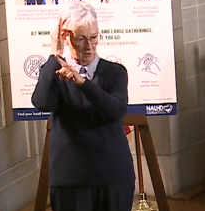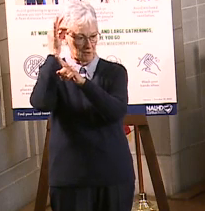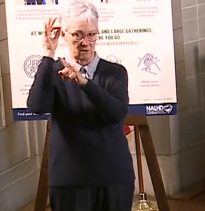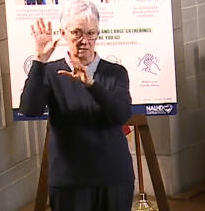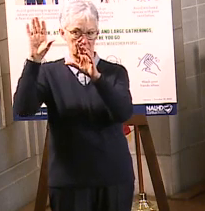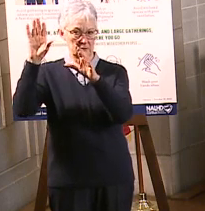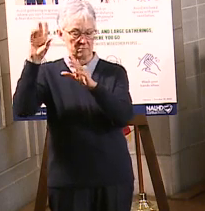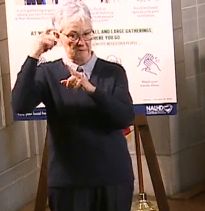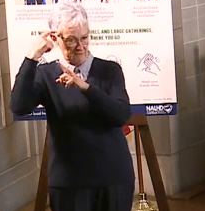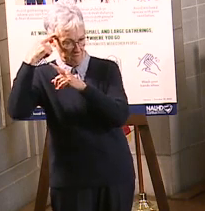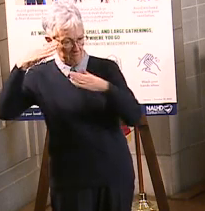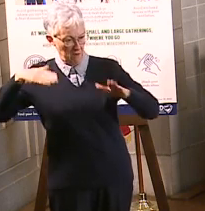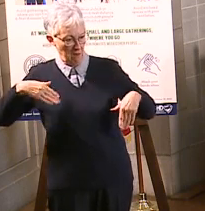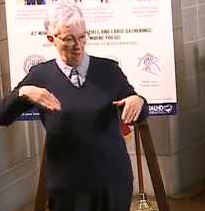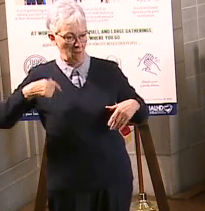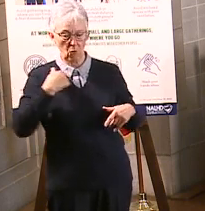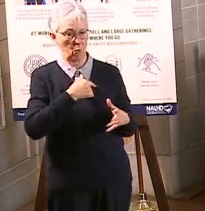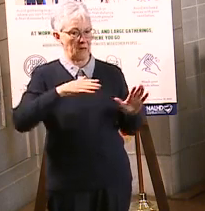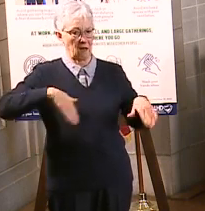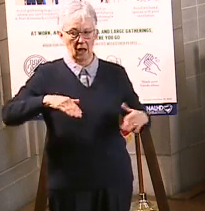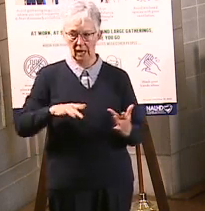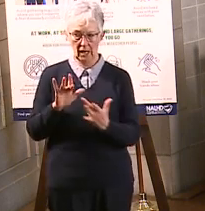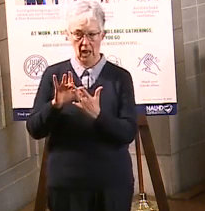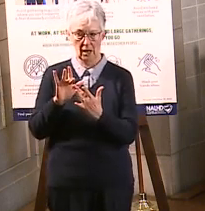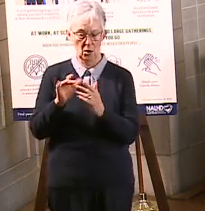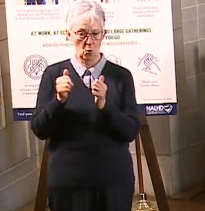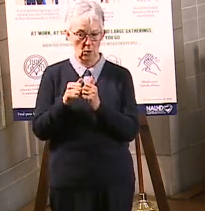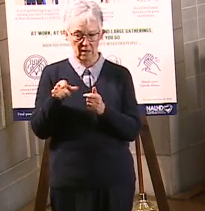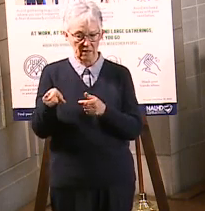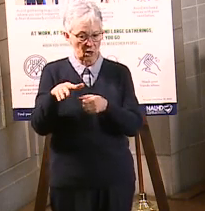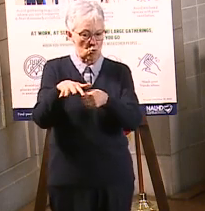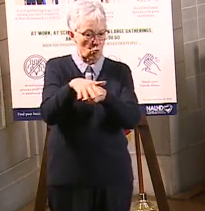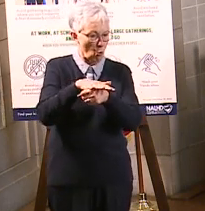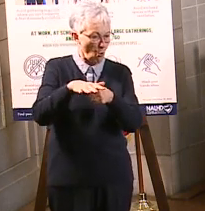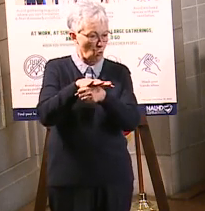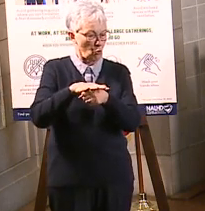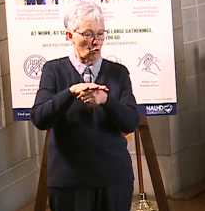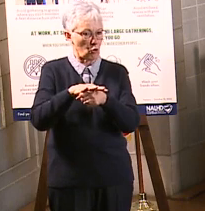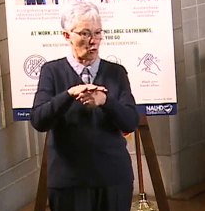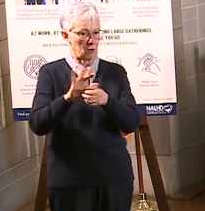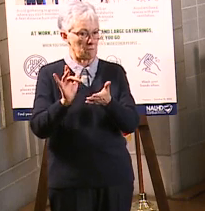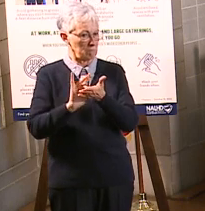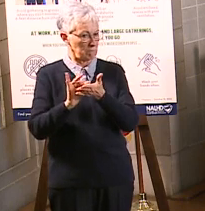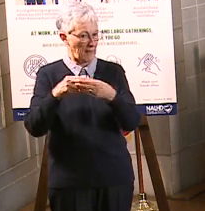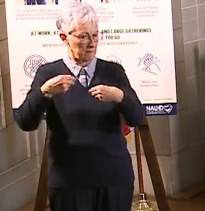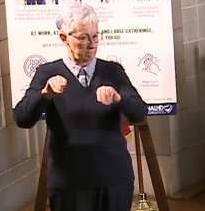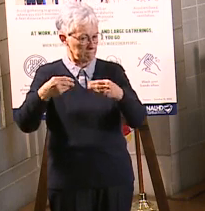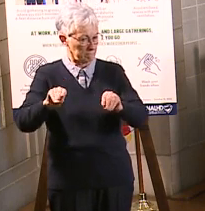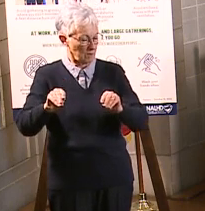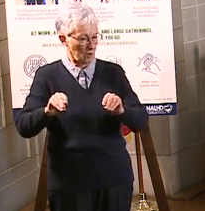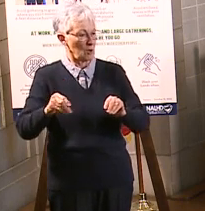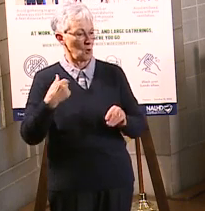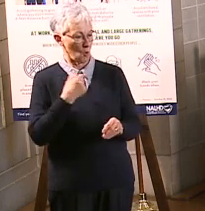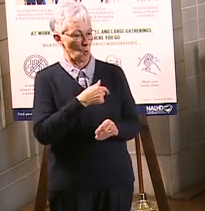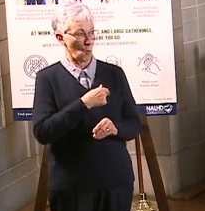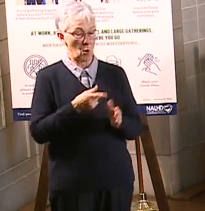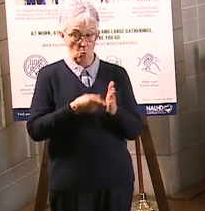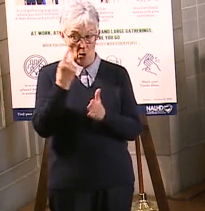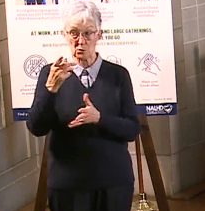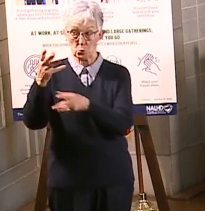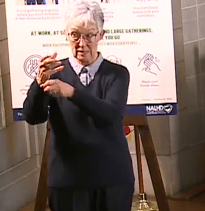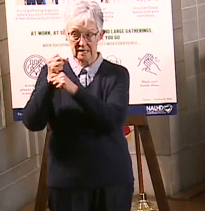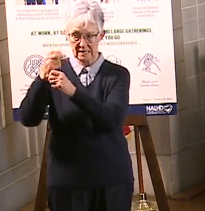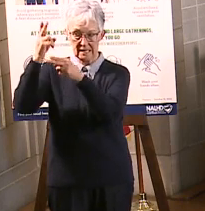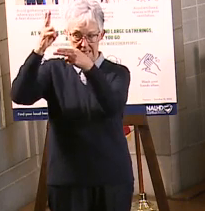individual pharmacies. So once we get that list, we will be working with them to determine how the information sharing for the